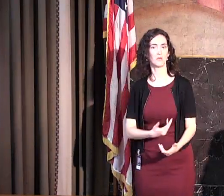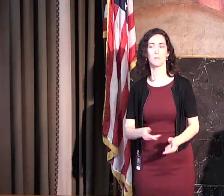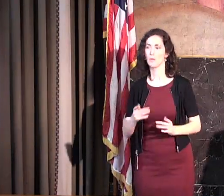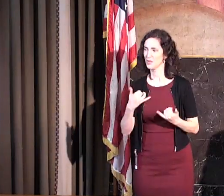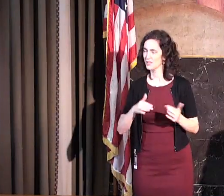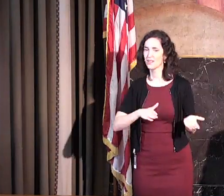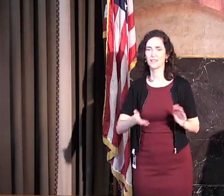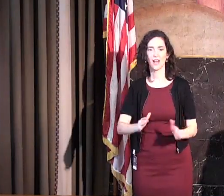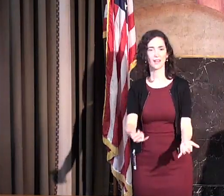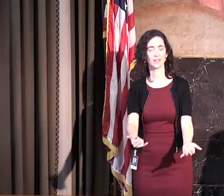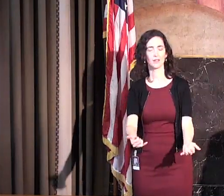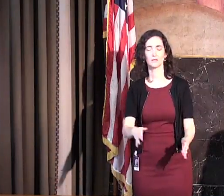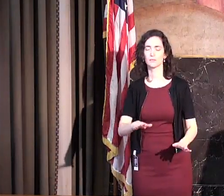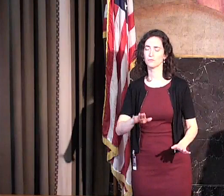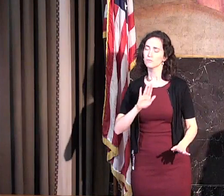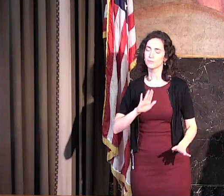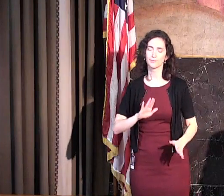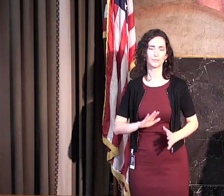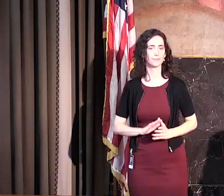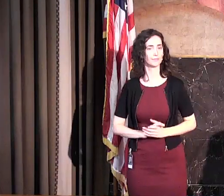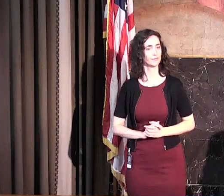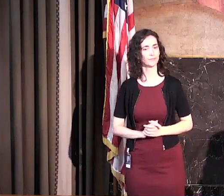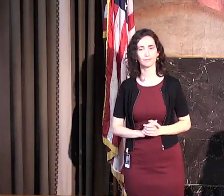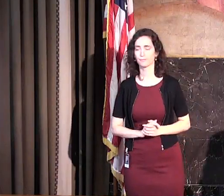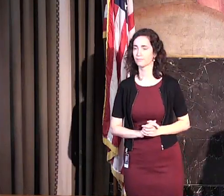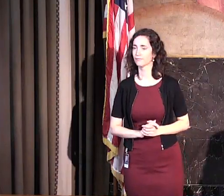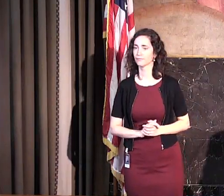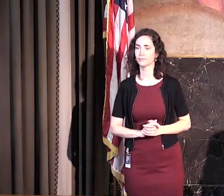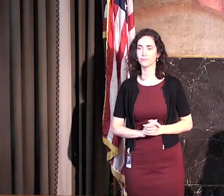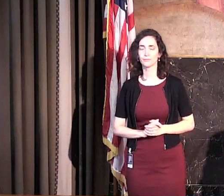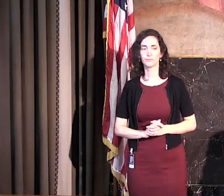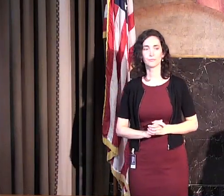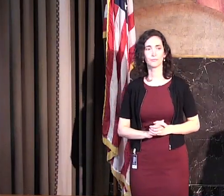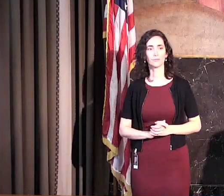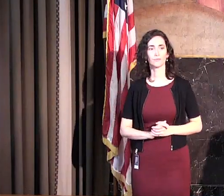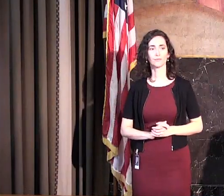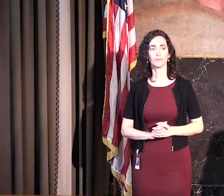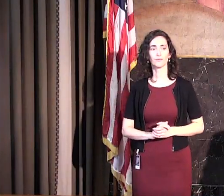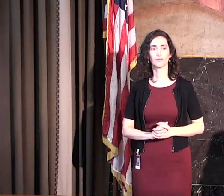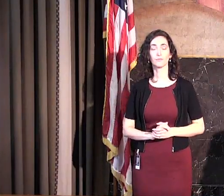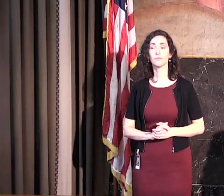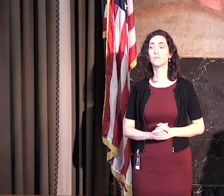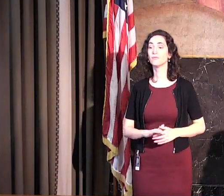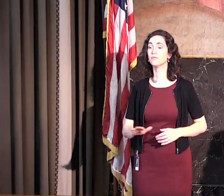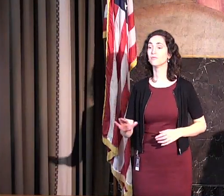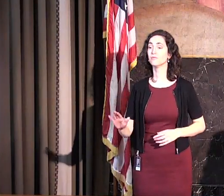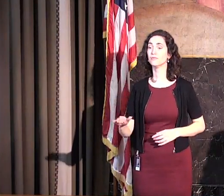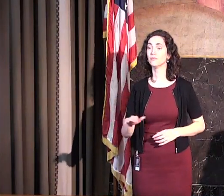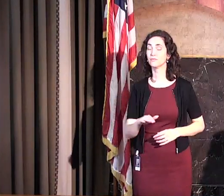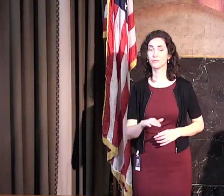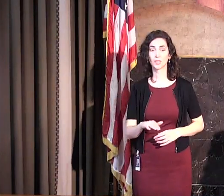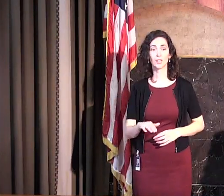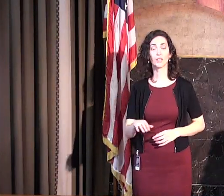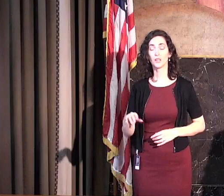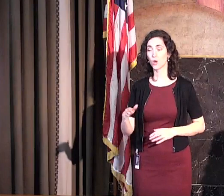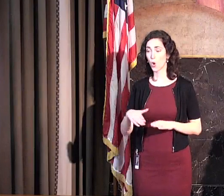dying. And it is more than 90%